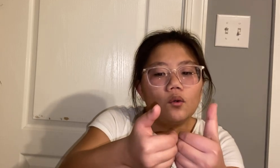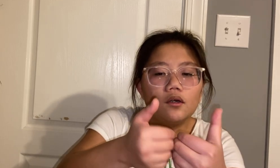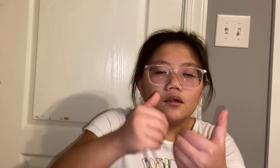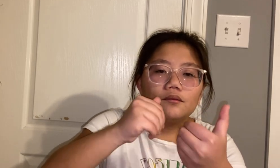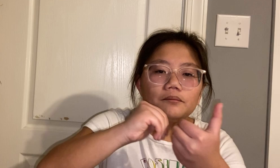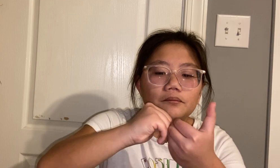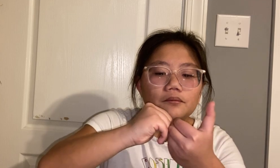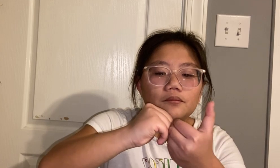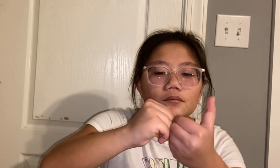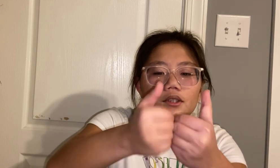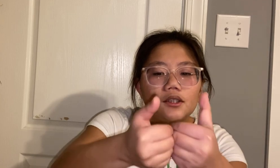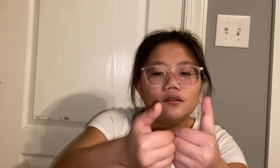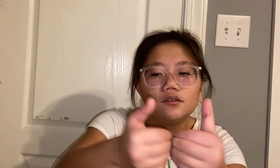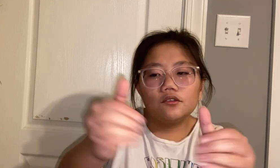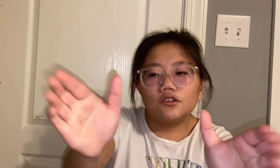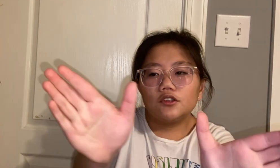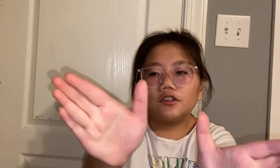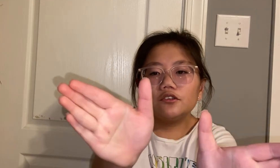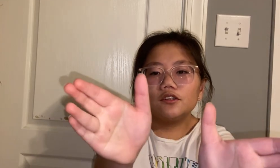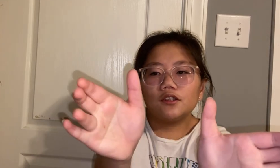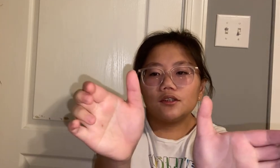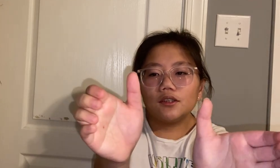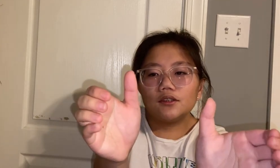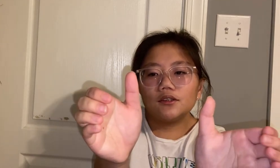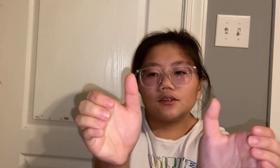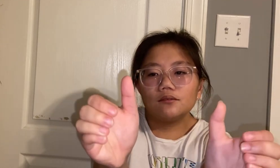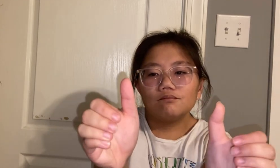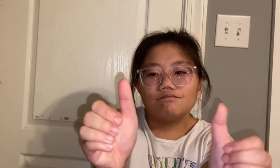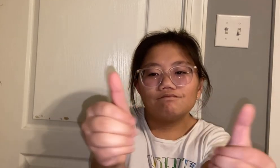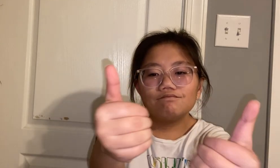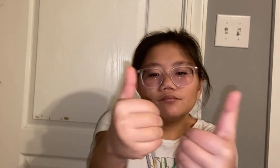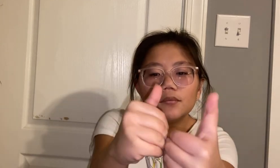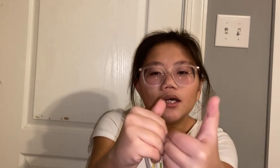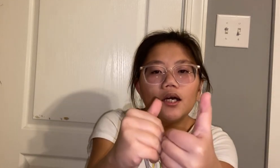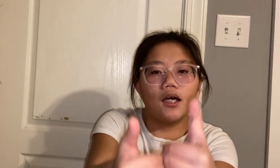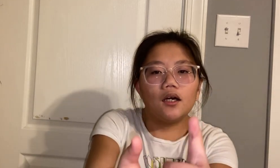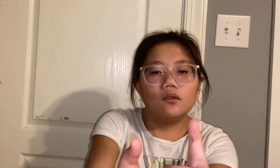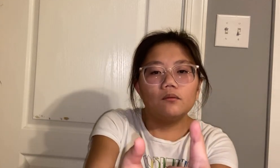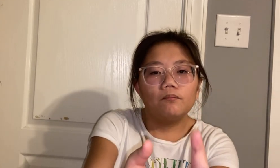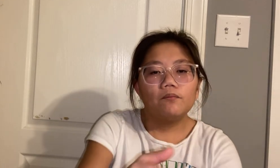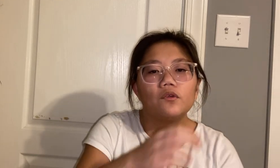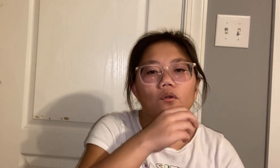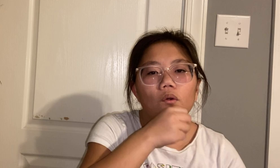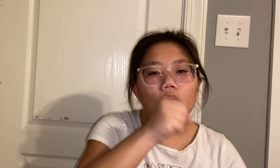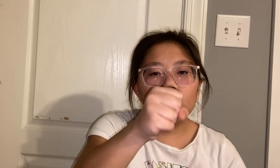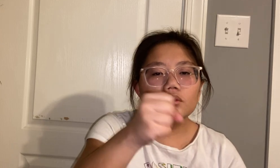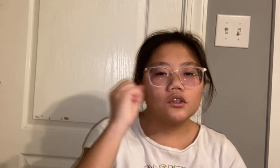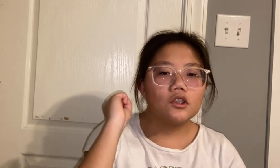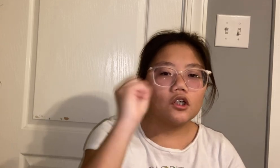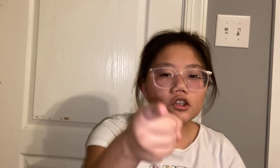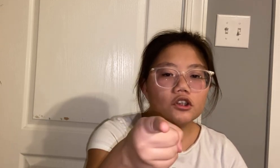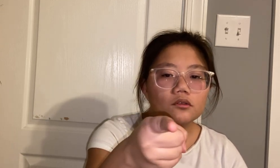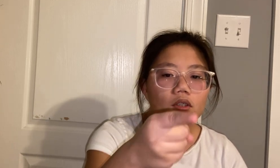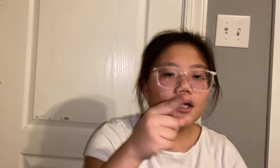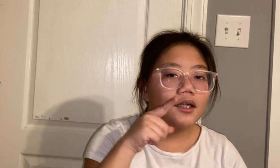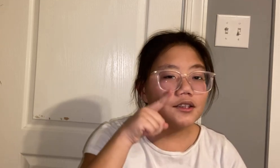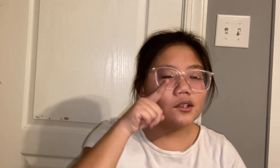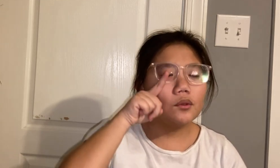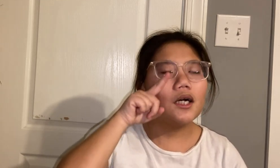how you're just stick your hands like this how old are you that's what i